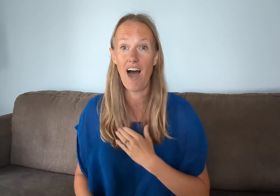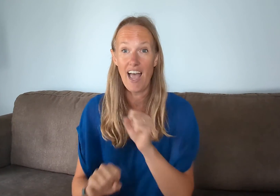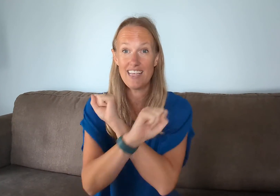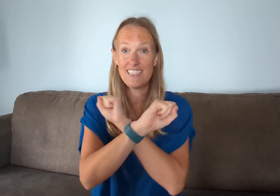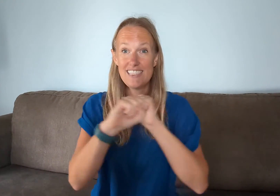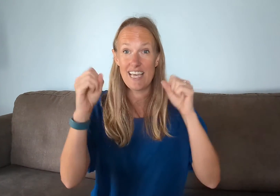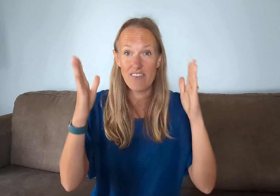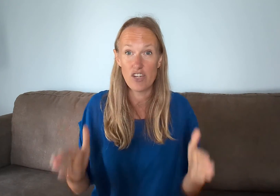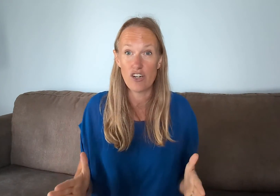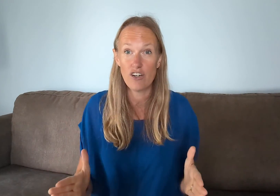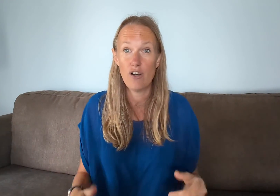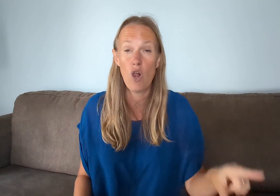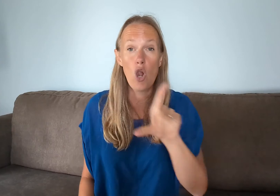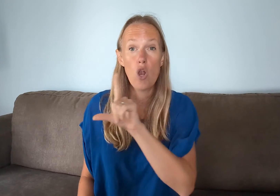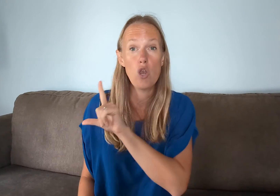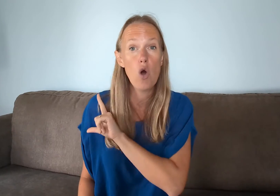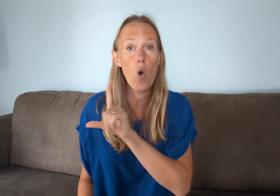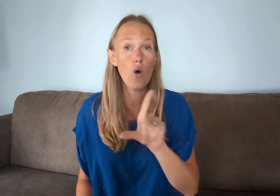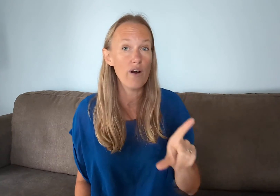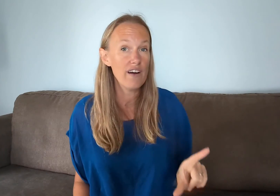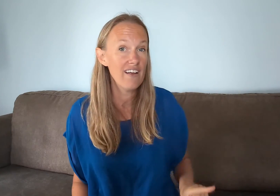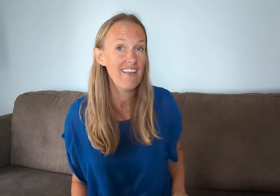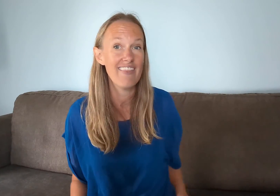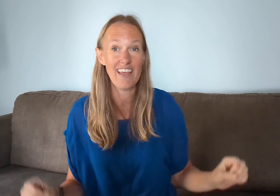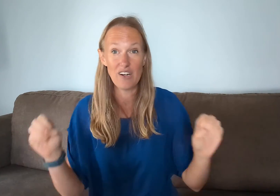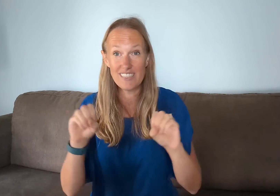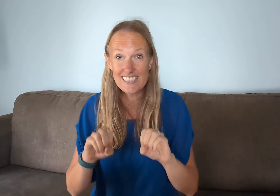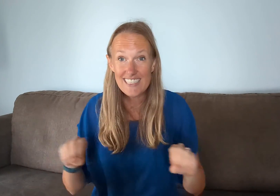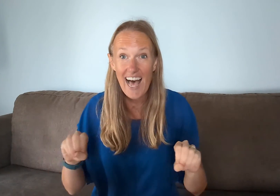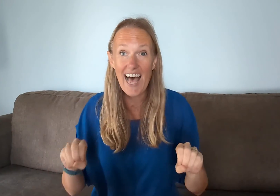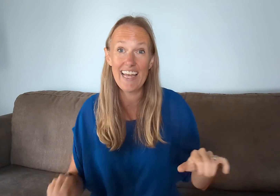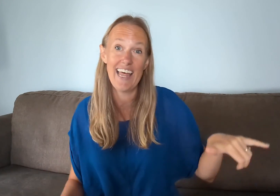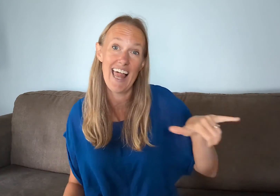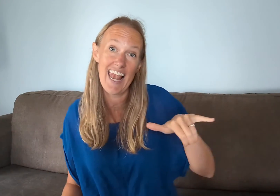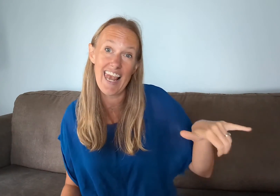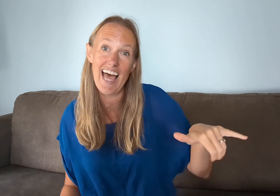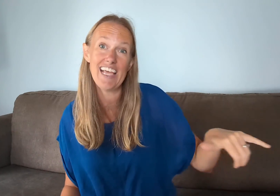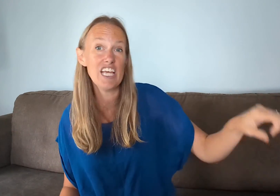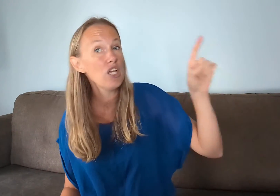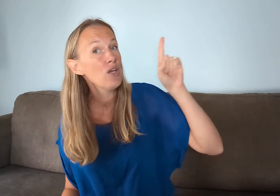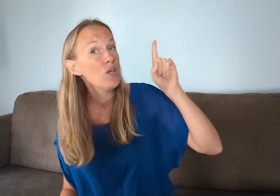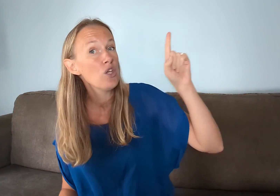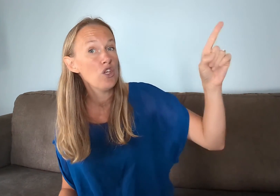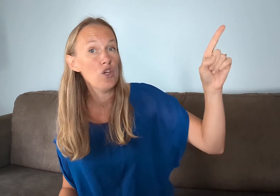my Savior, Lord, there is none like you.